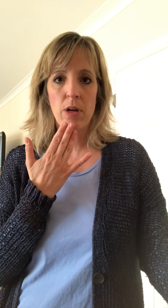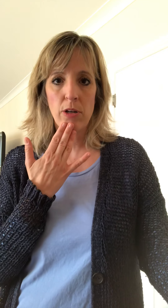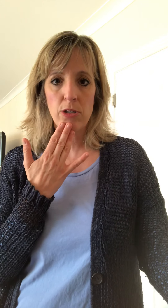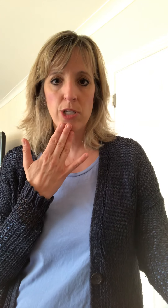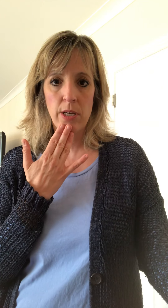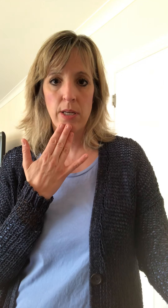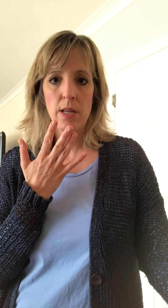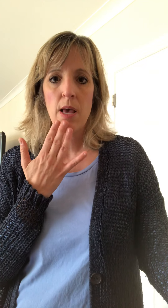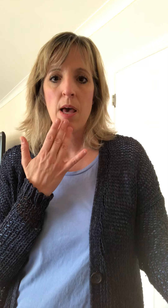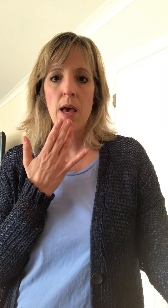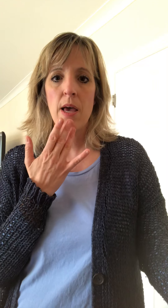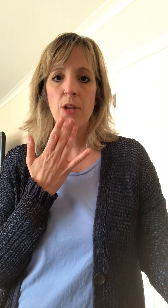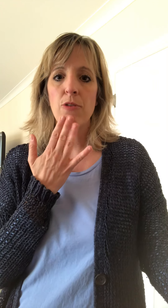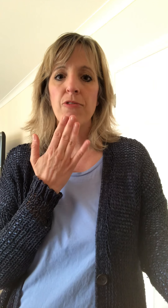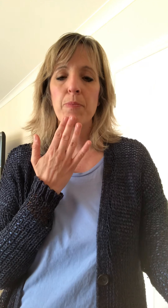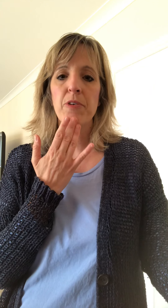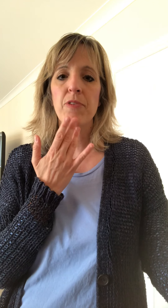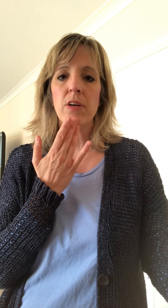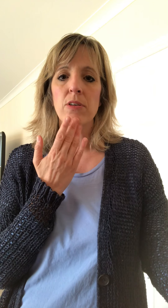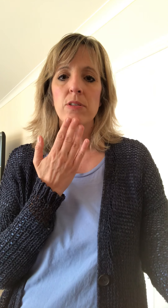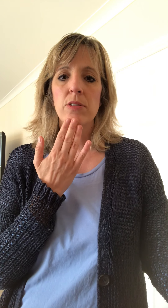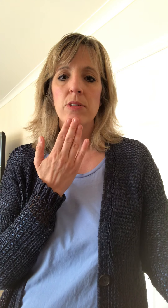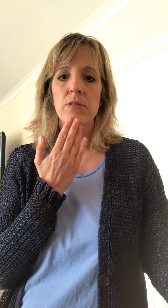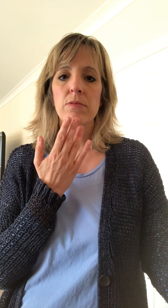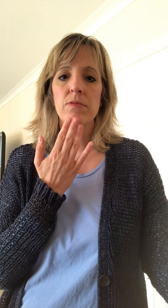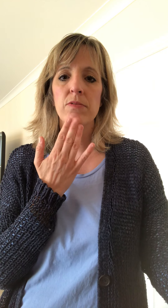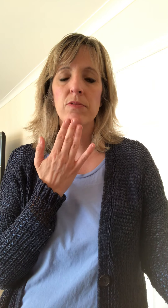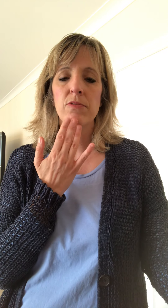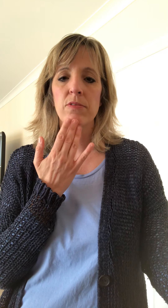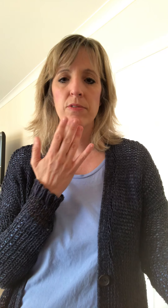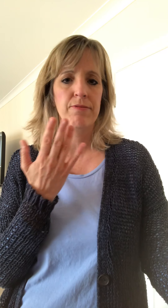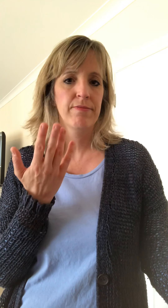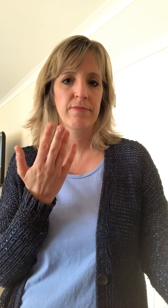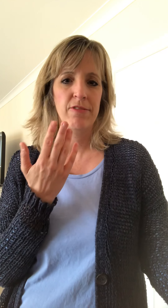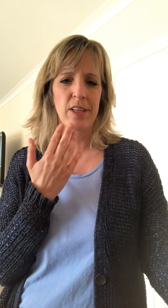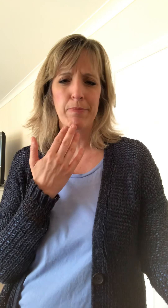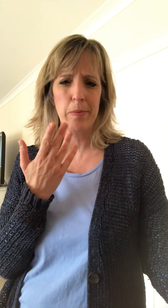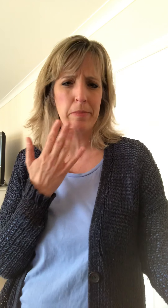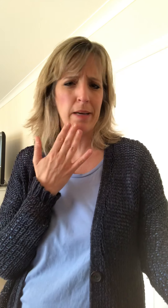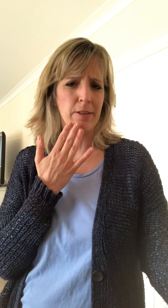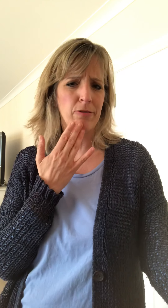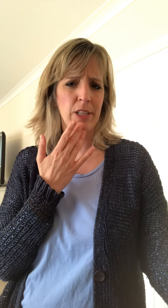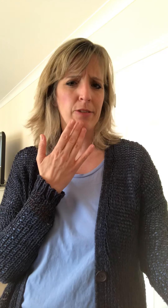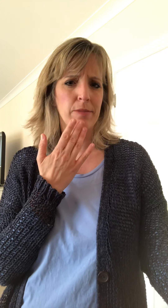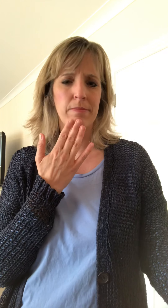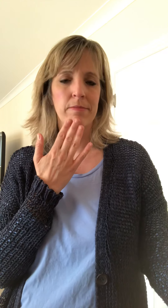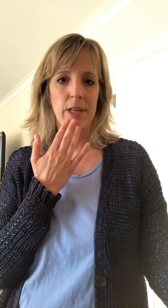on your chin, and you flip your fingers. You flip them, I don't know, flicker them,